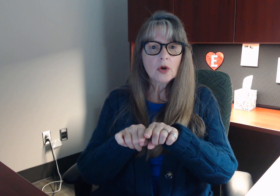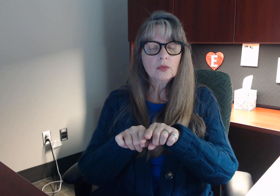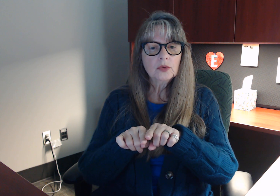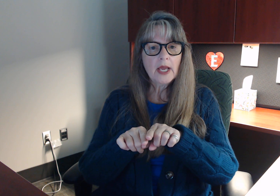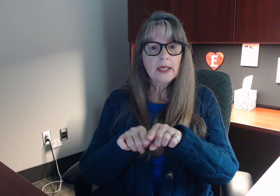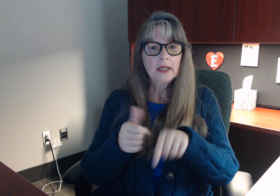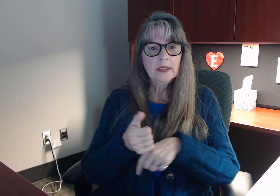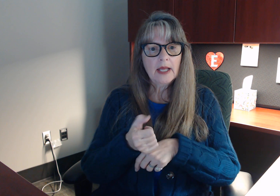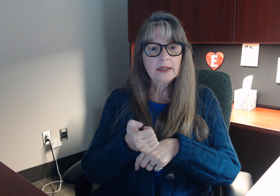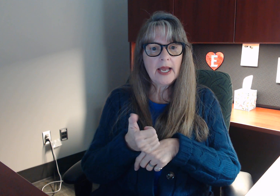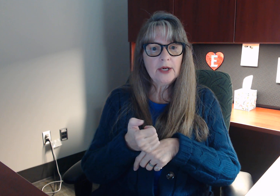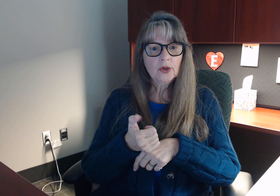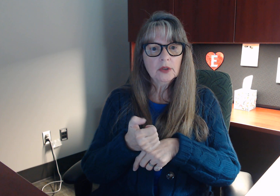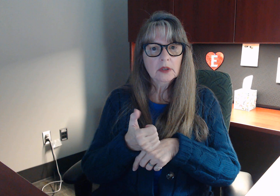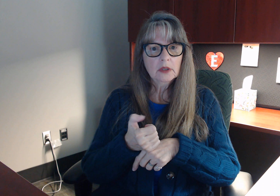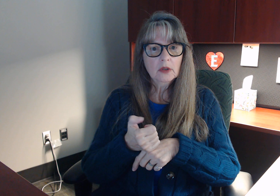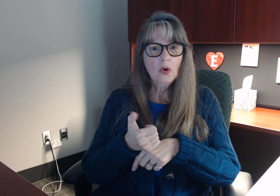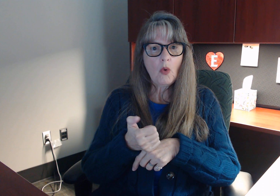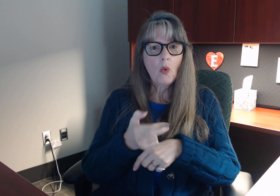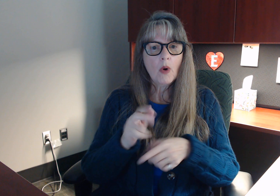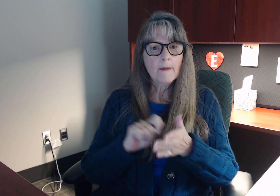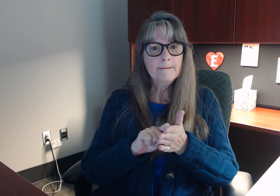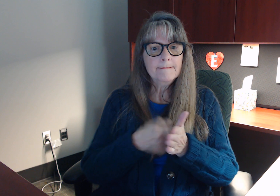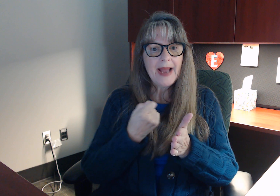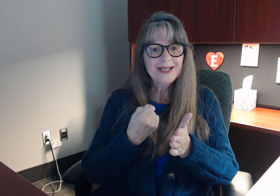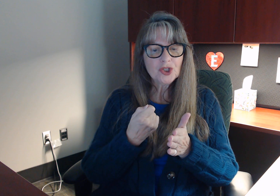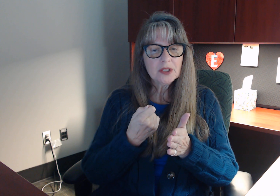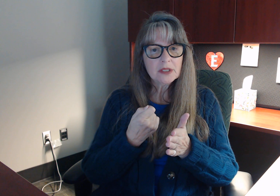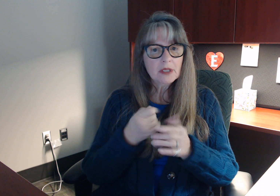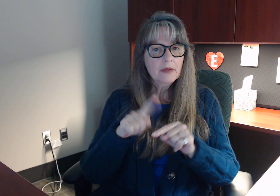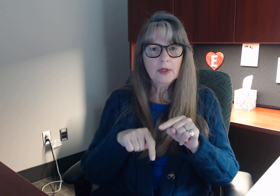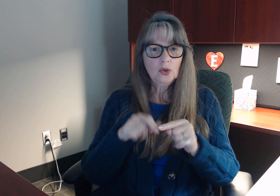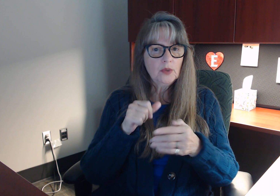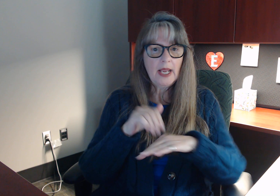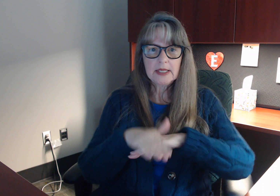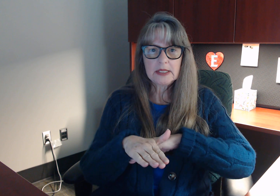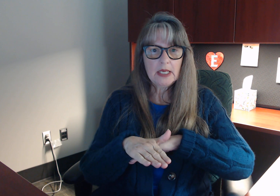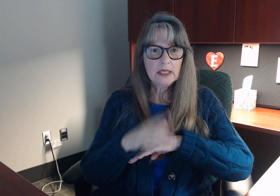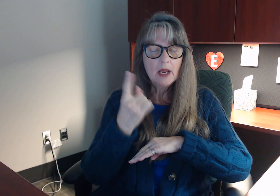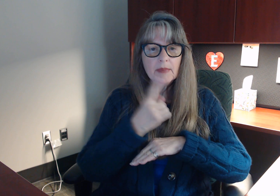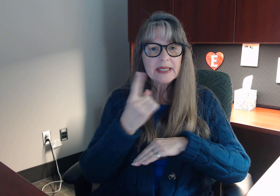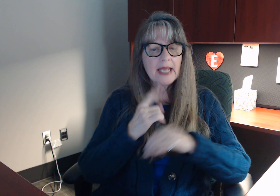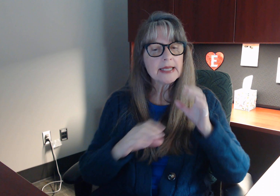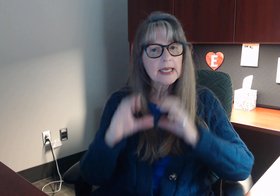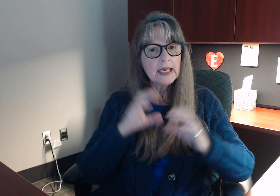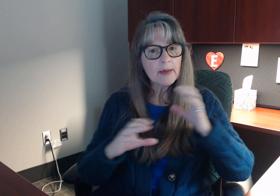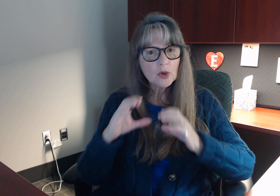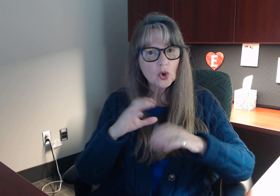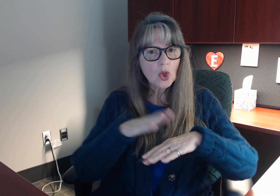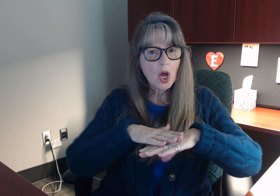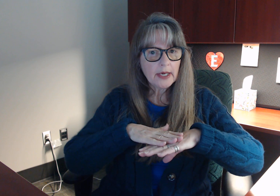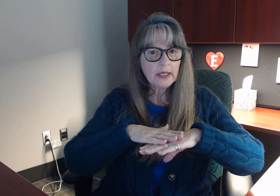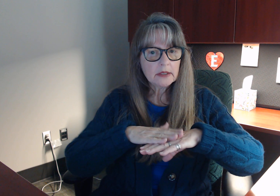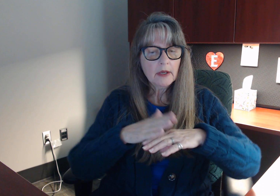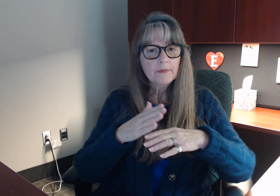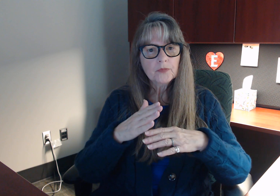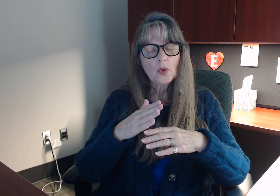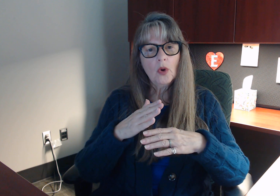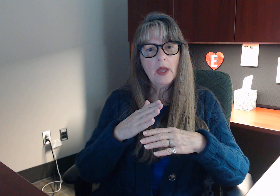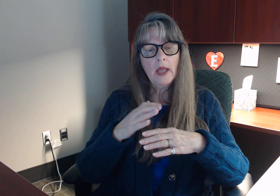Also, like a lighter or matches, then you can't send because it has that chemical on it, and